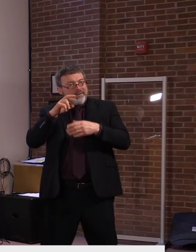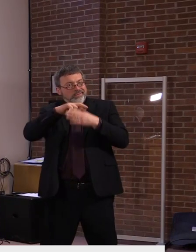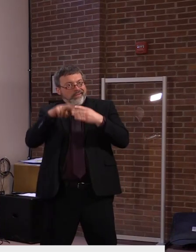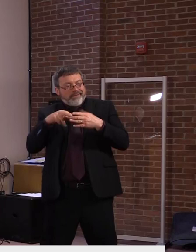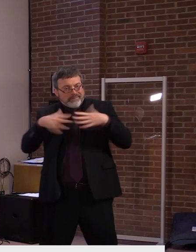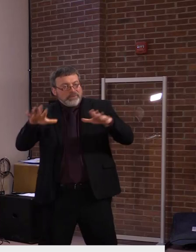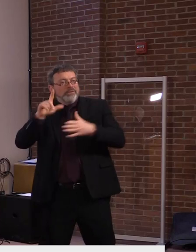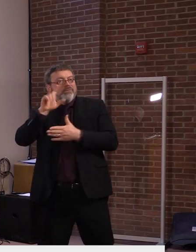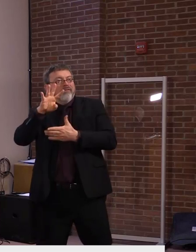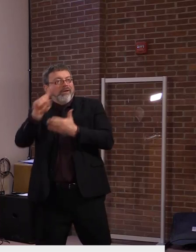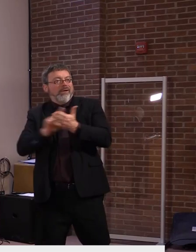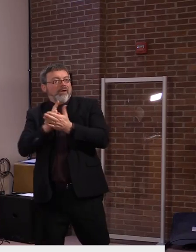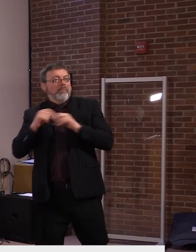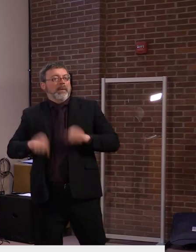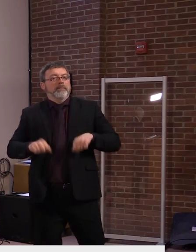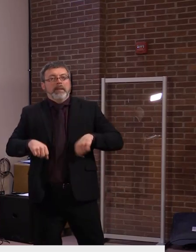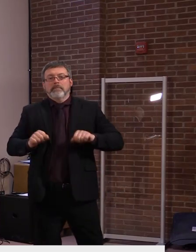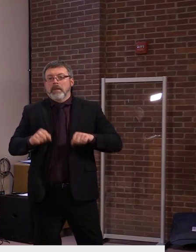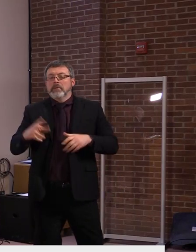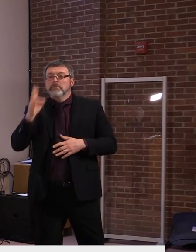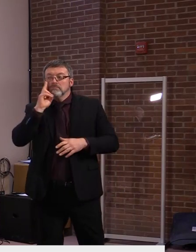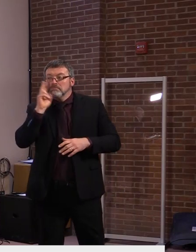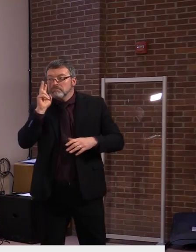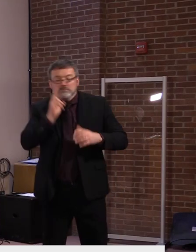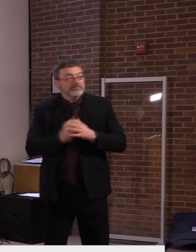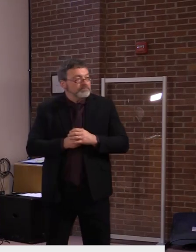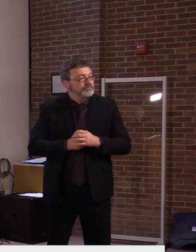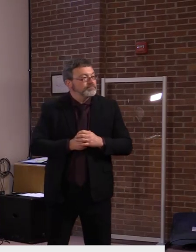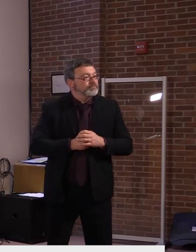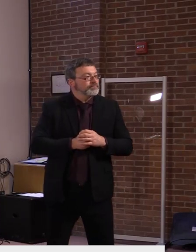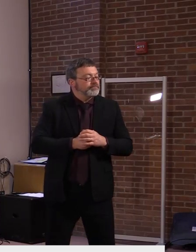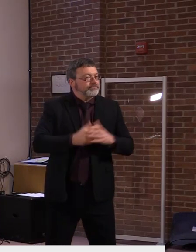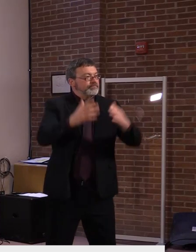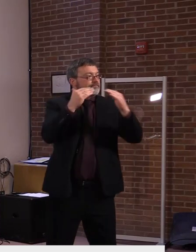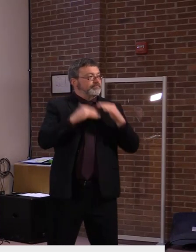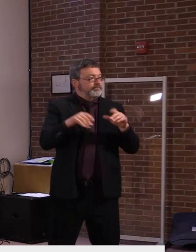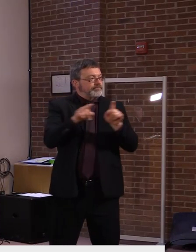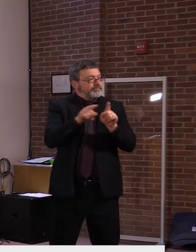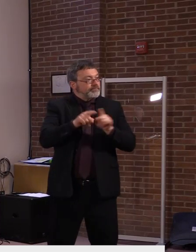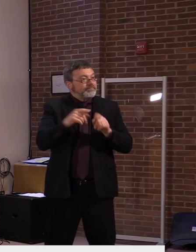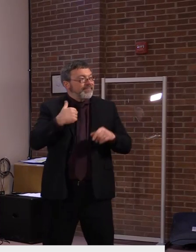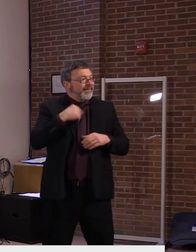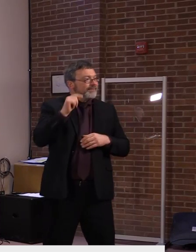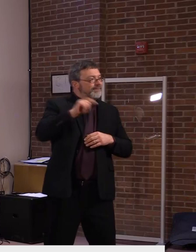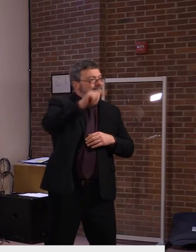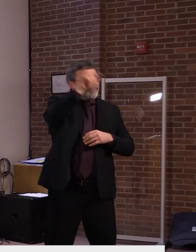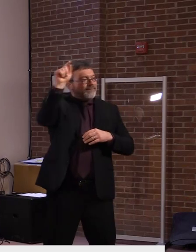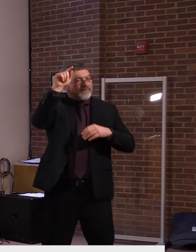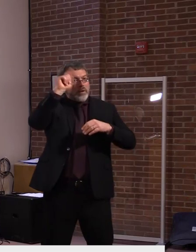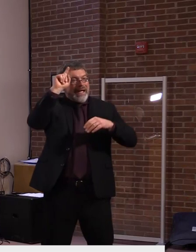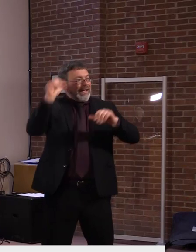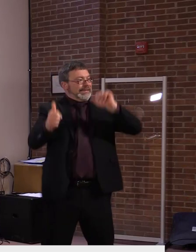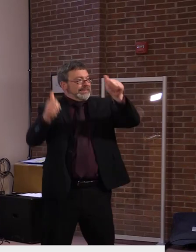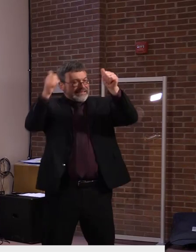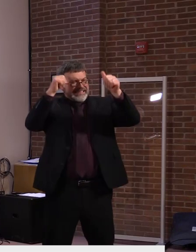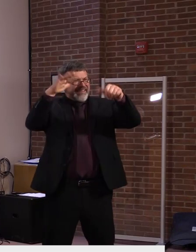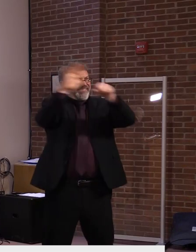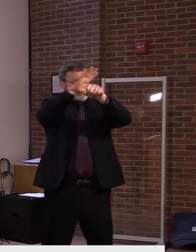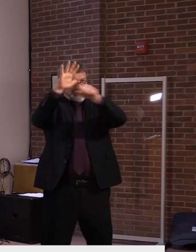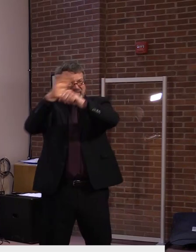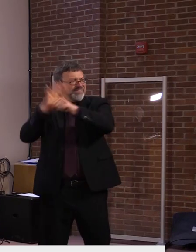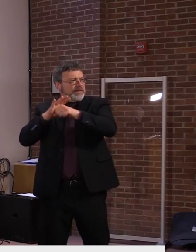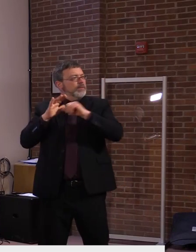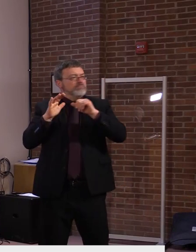testing, we have targeted specific areas where sites were already full, including adding more